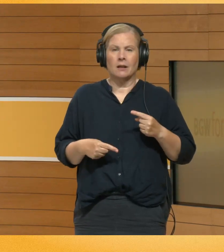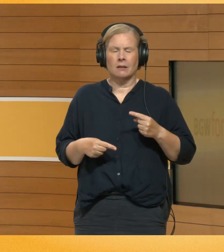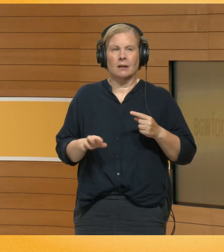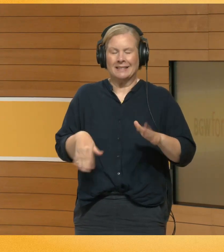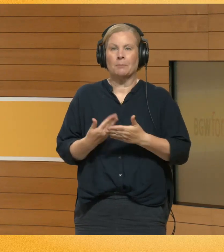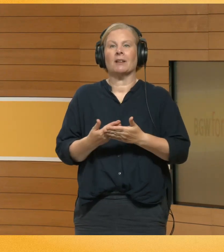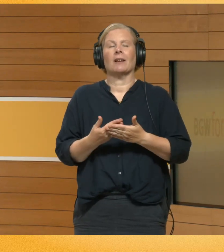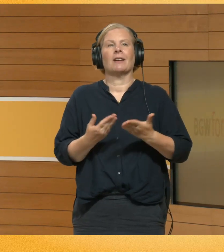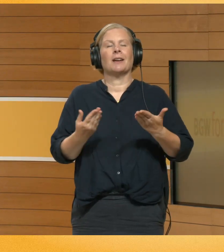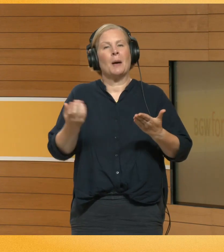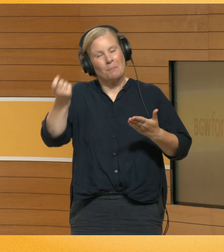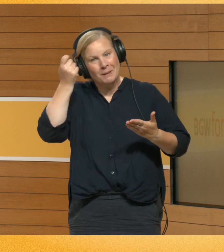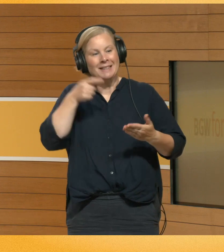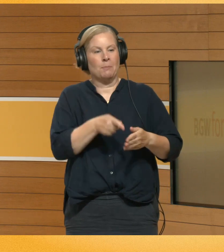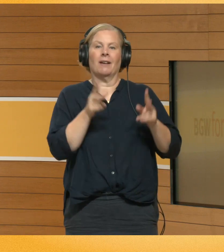And